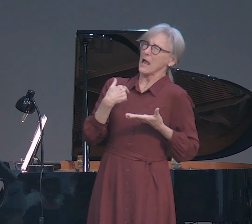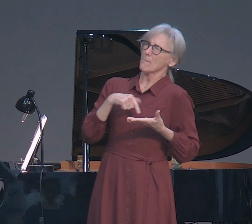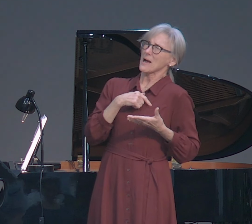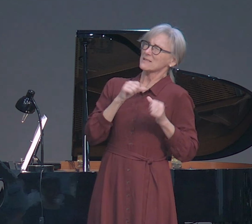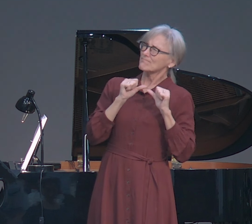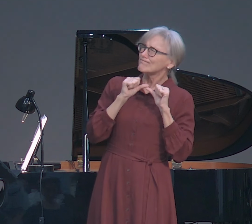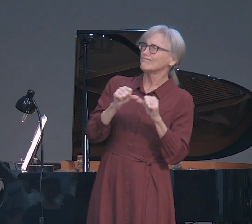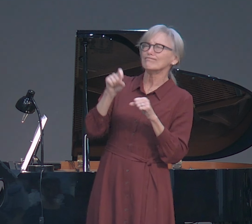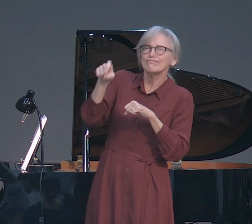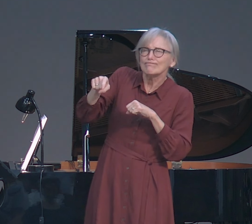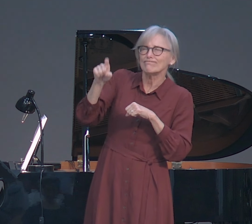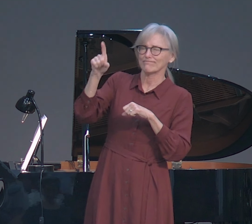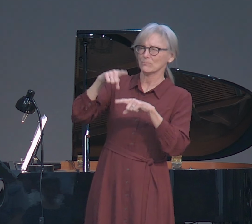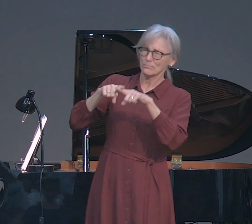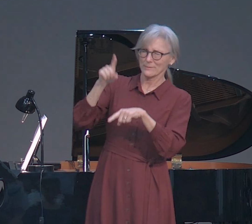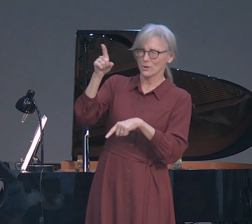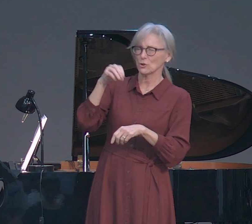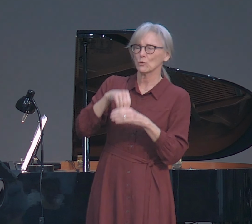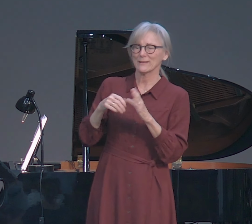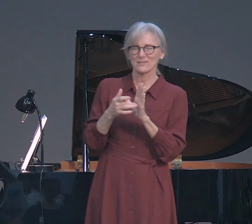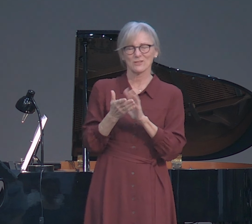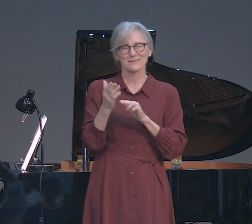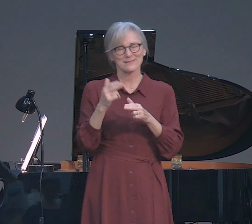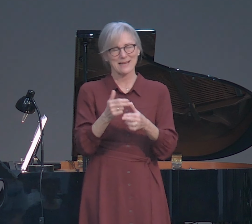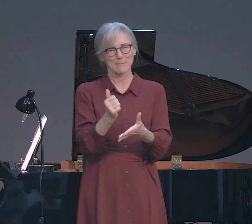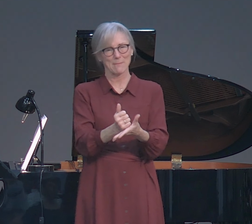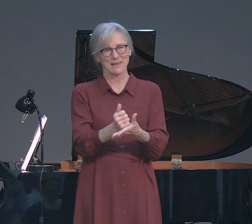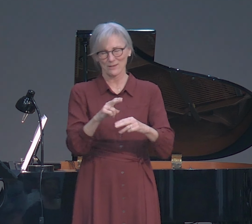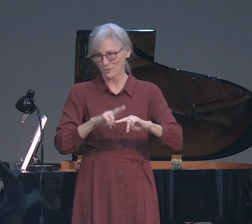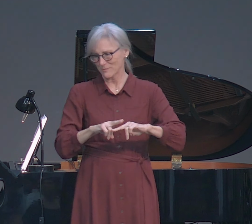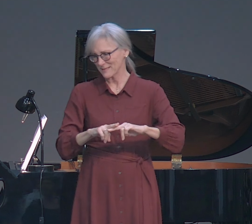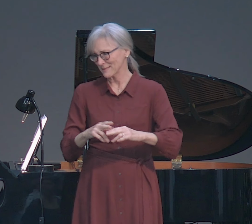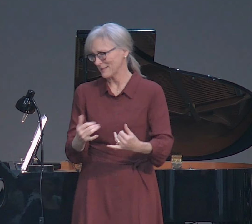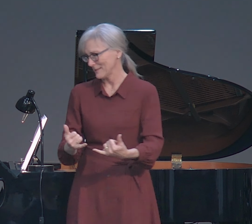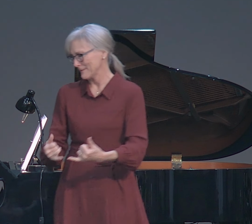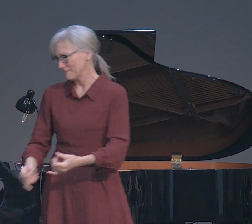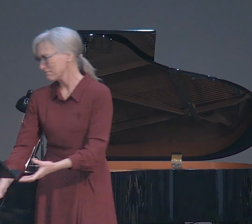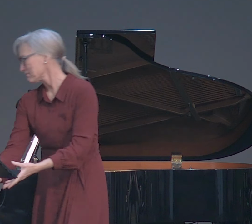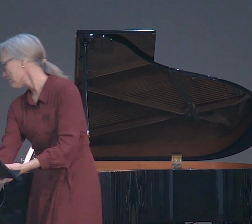need for you. In Jesus' name we pray. Amen. You can be seated.